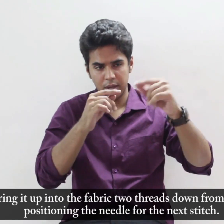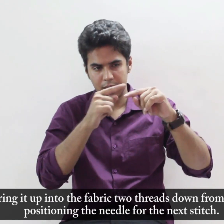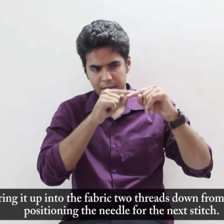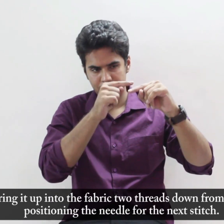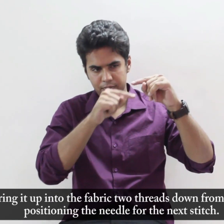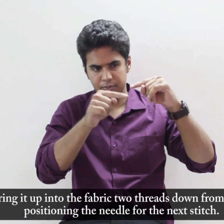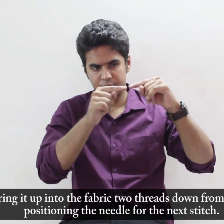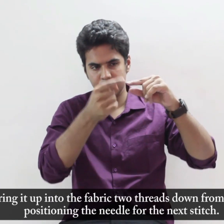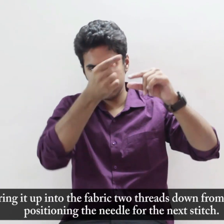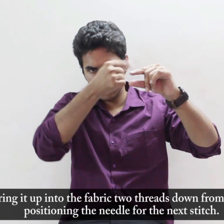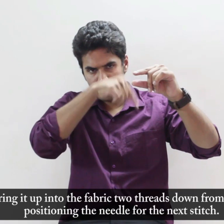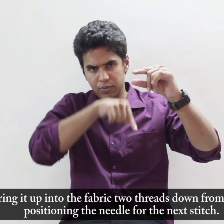stitch.